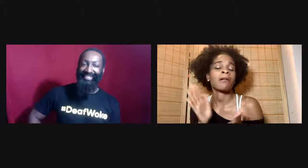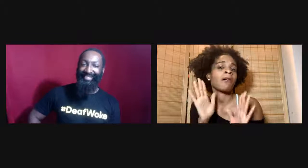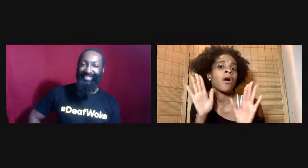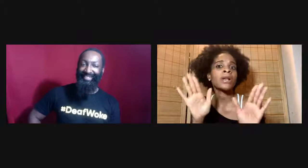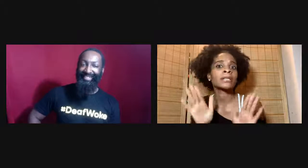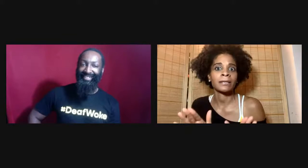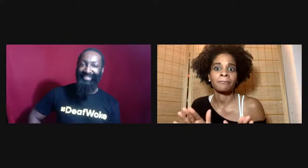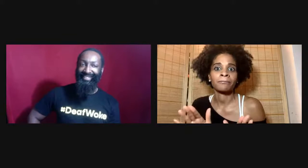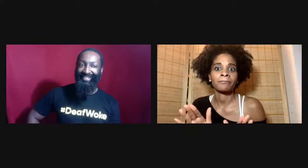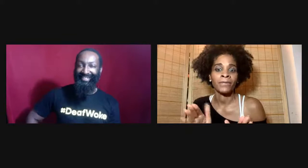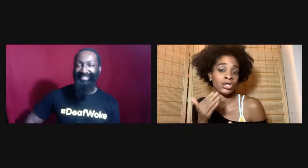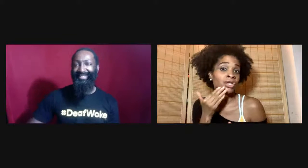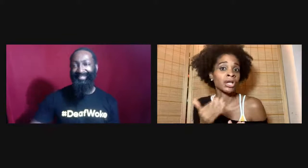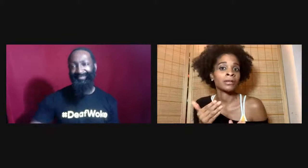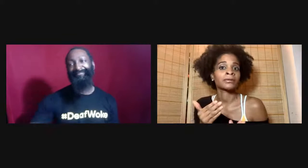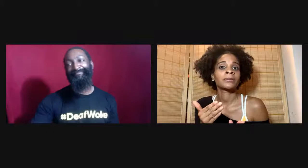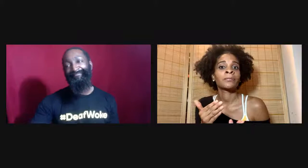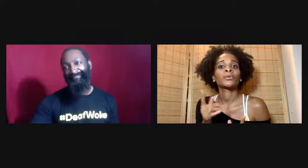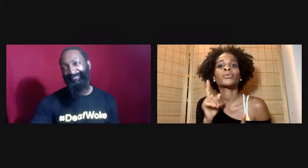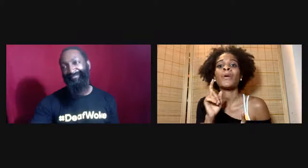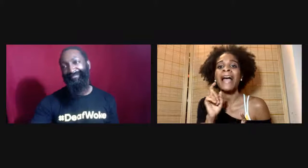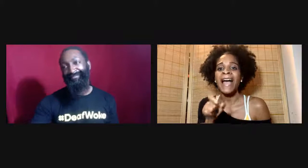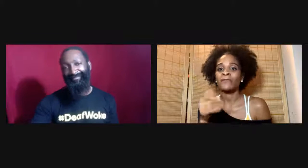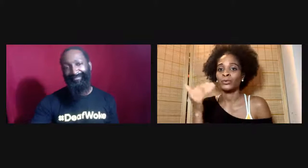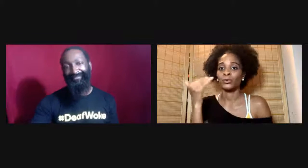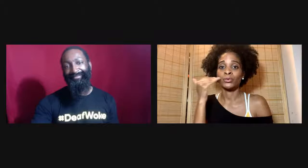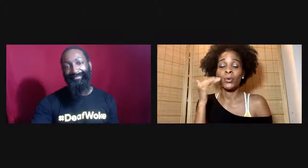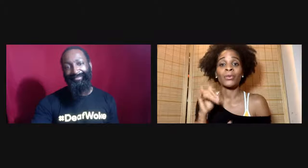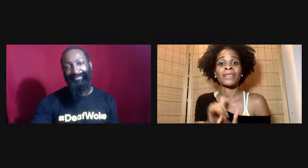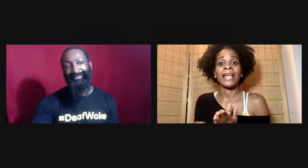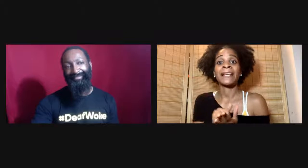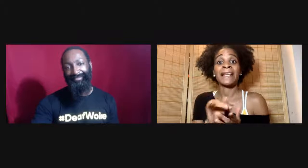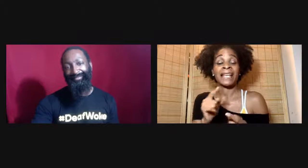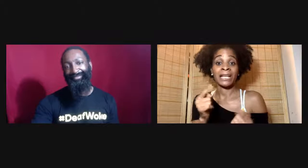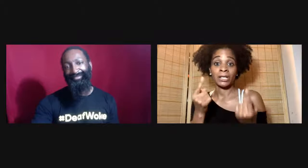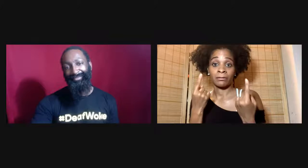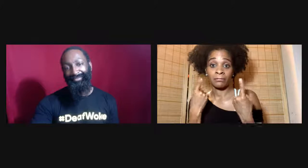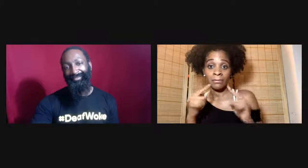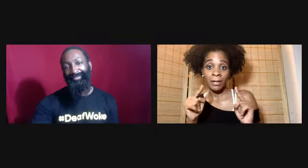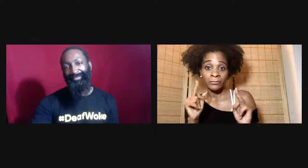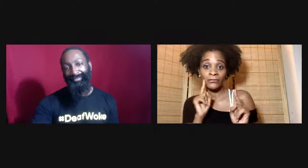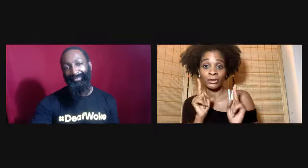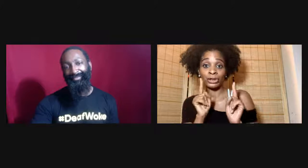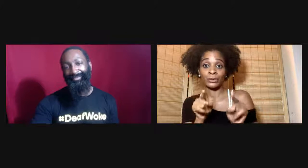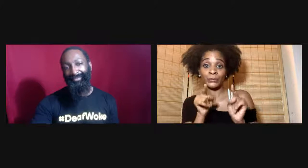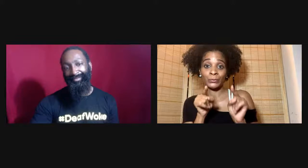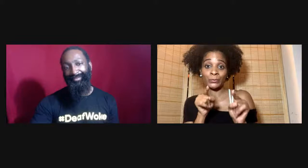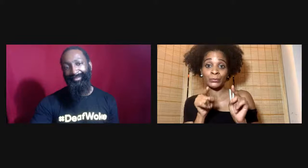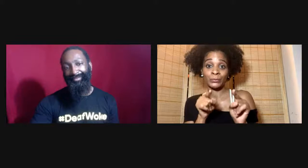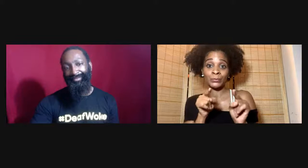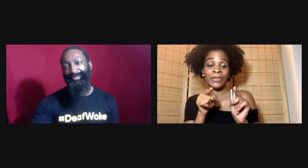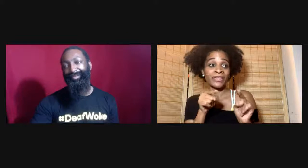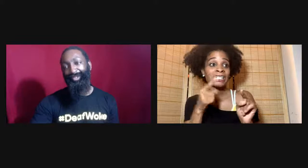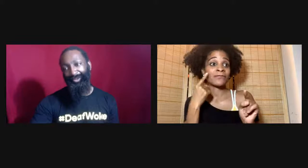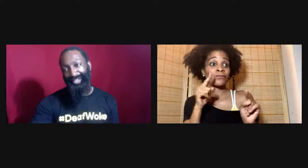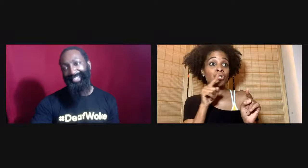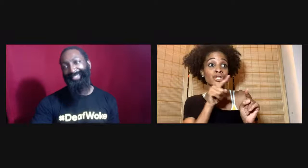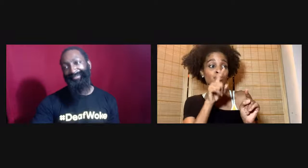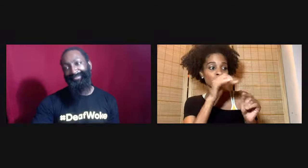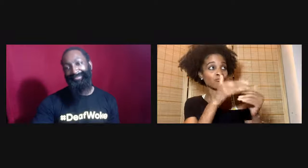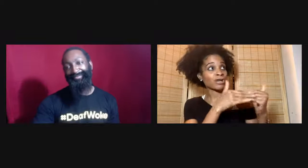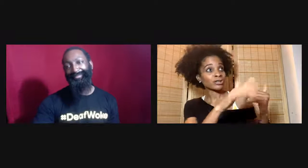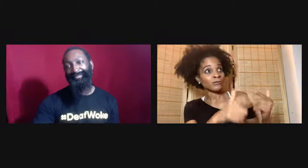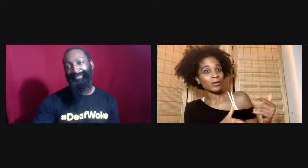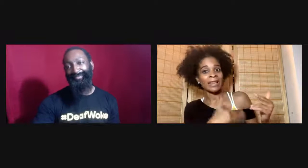to do. Because some suggestions are great, but you have to know for yourself